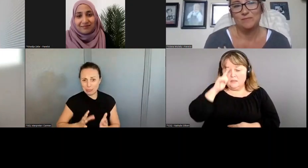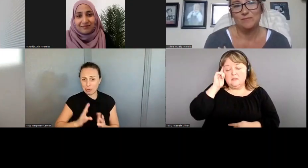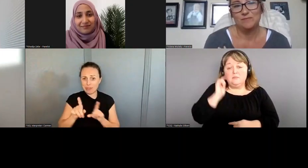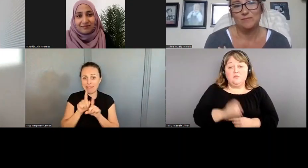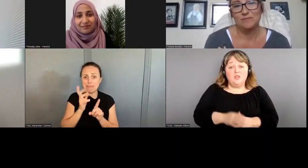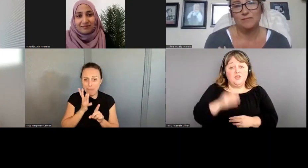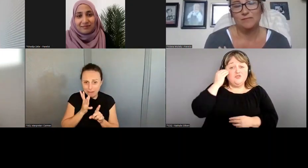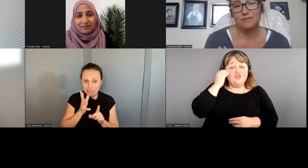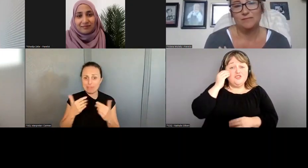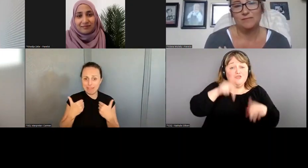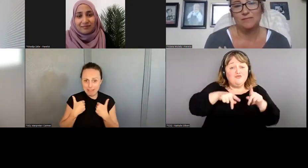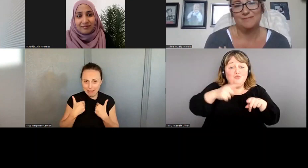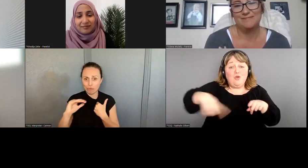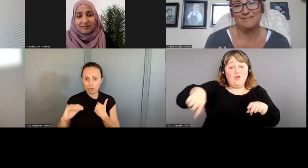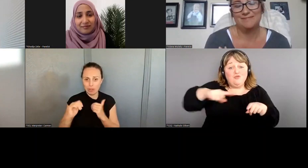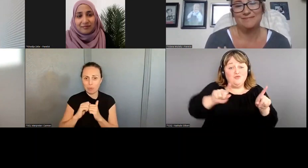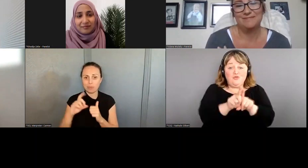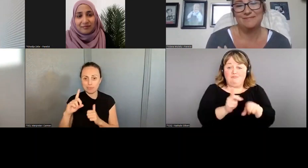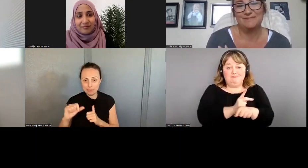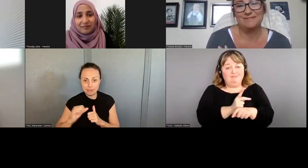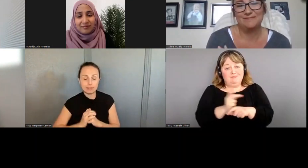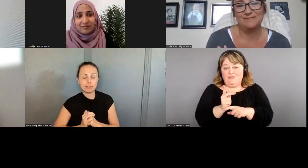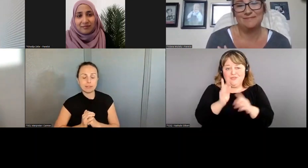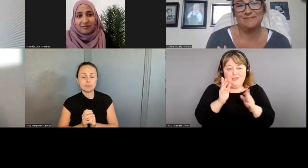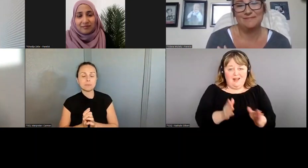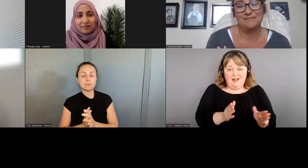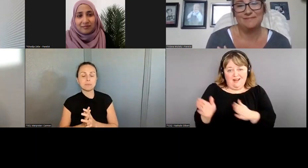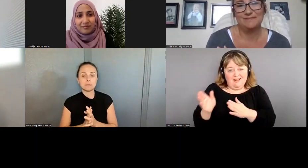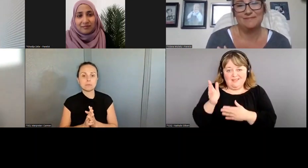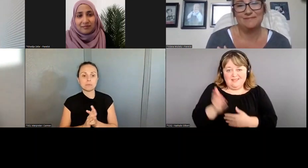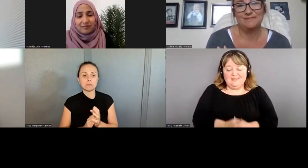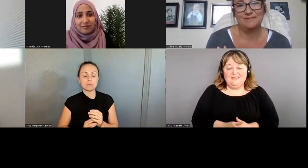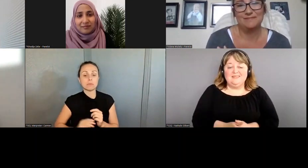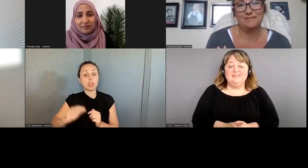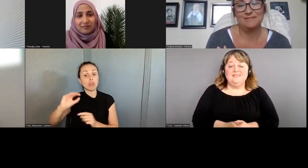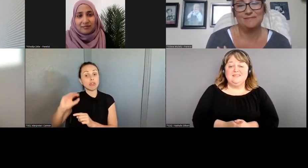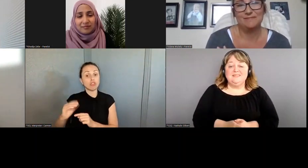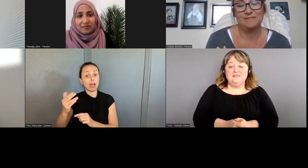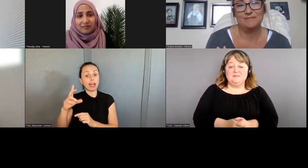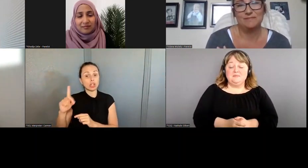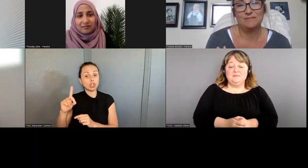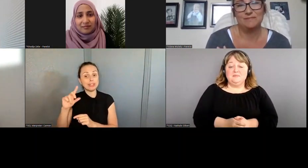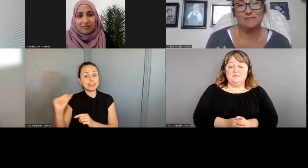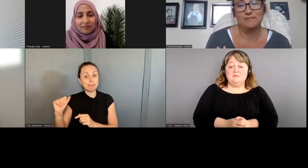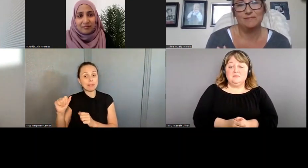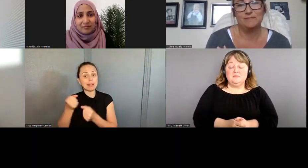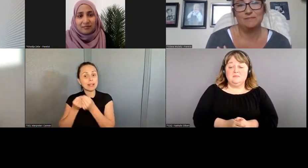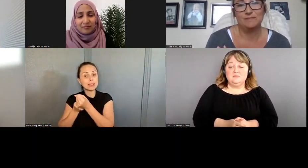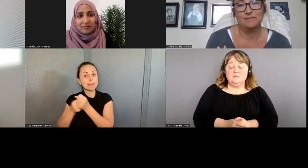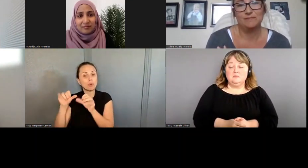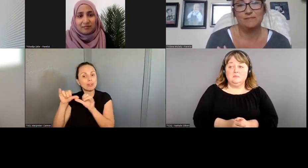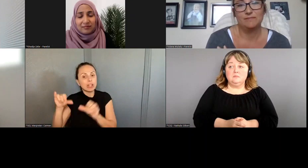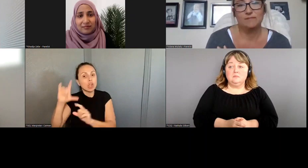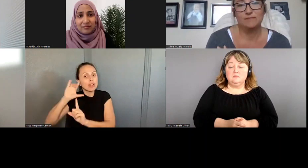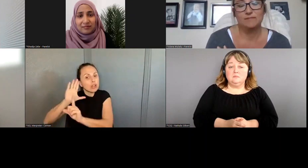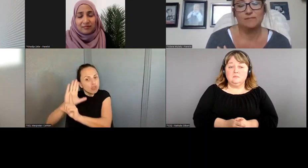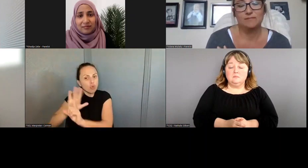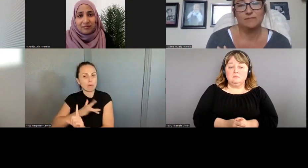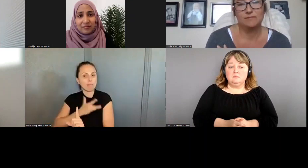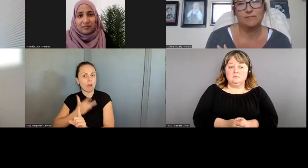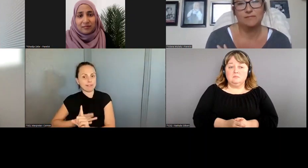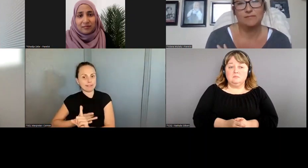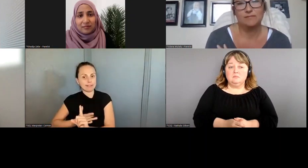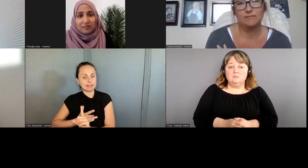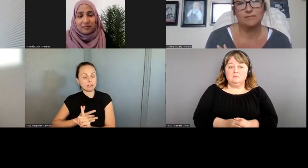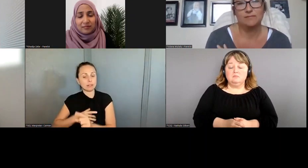of kids with disabilities. What does the childhood disability support system look like in your province, and what